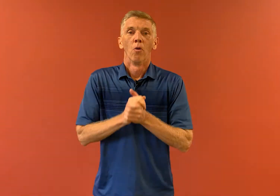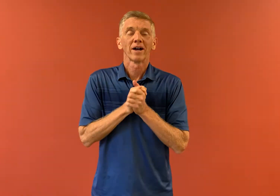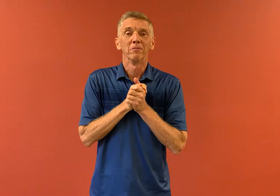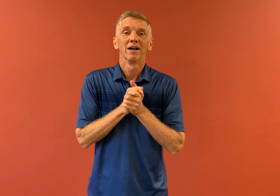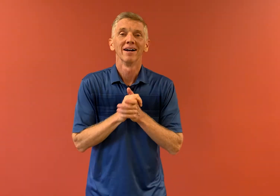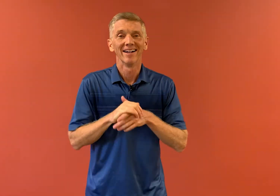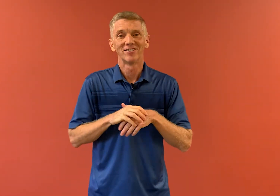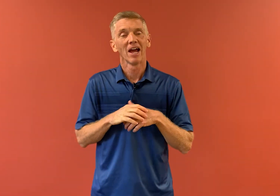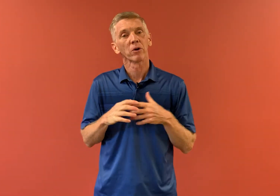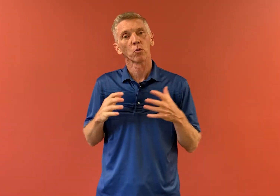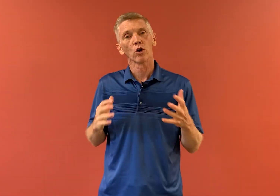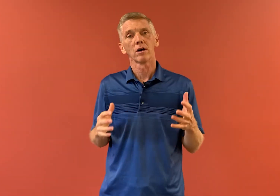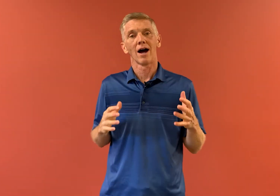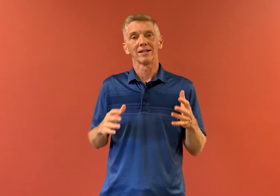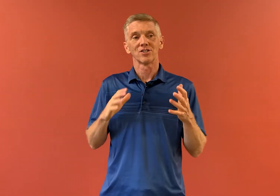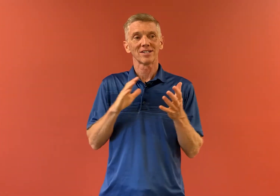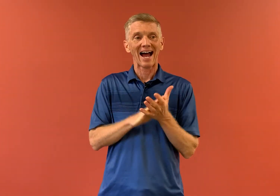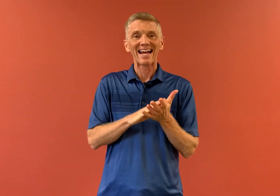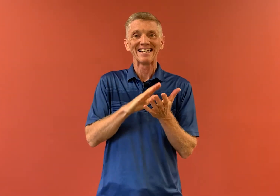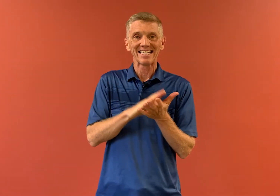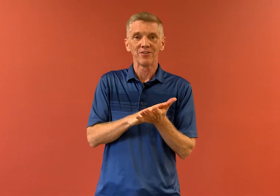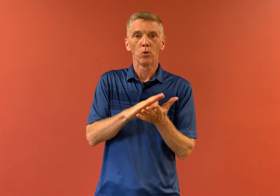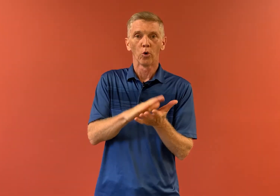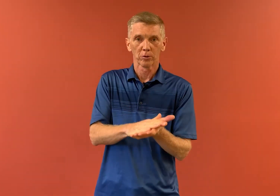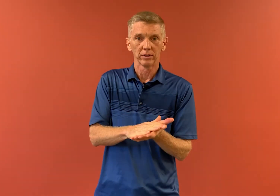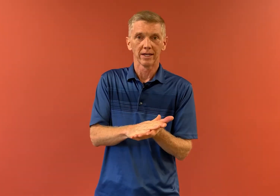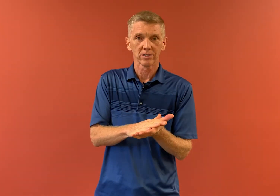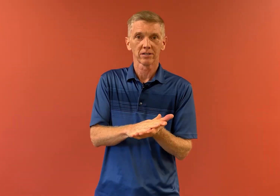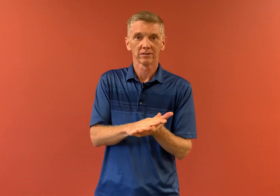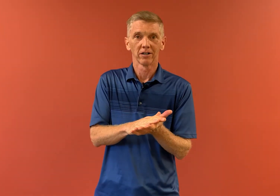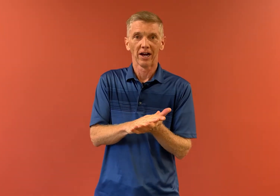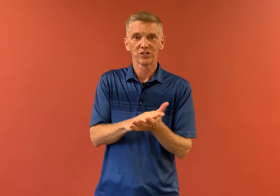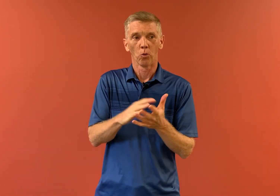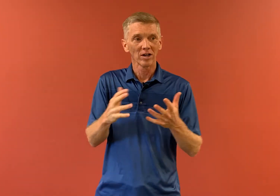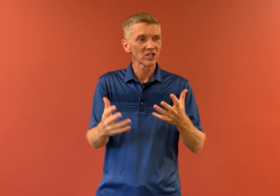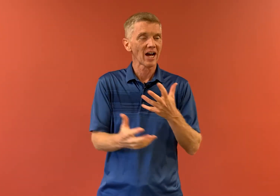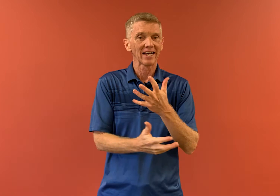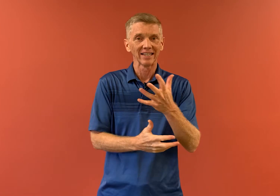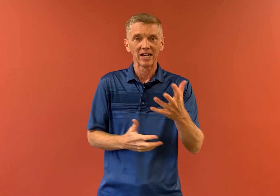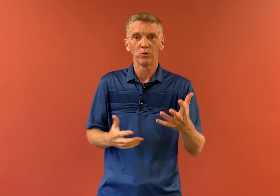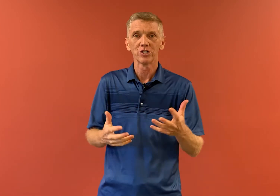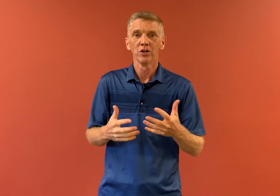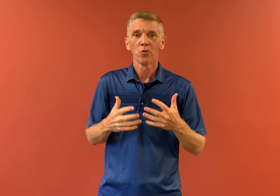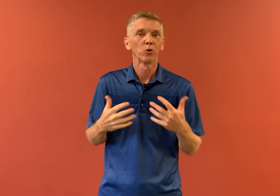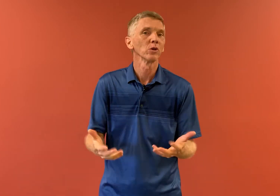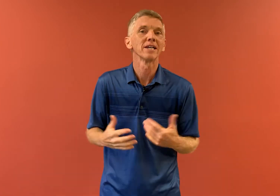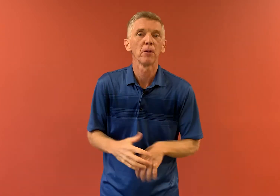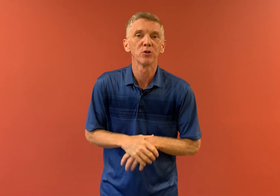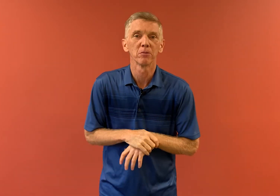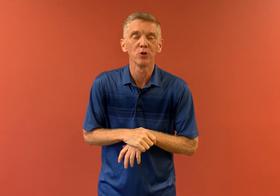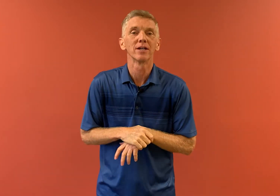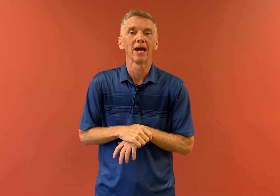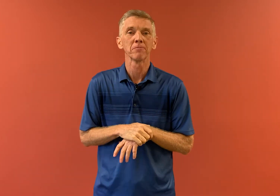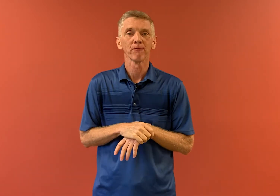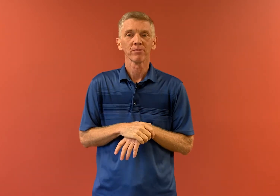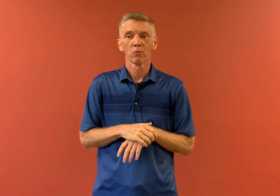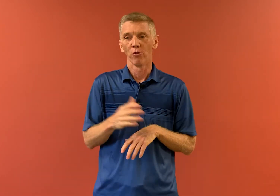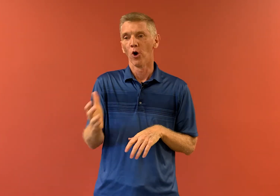Welcome. Today we're going to work on signs in the workplace. All right, so what sign language would really help you communicate with those